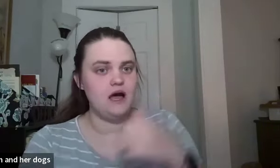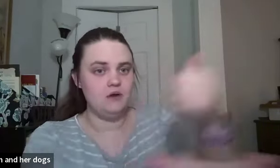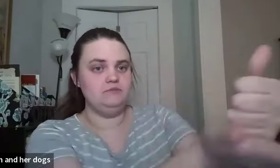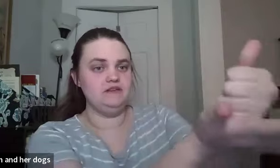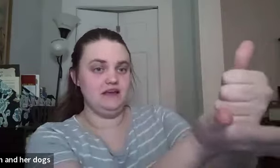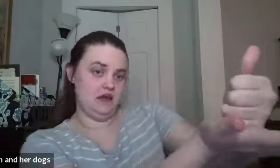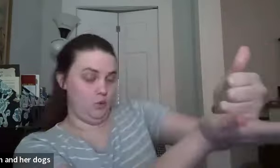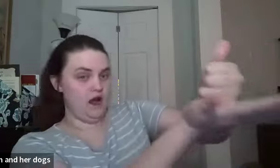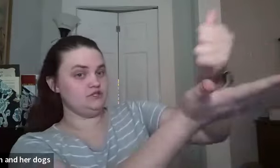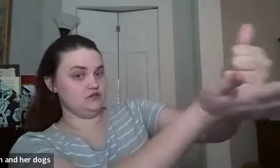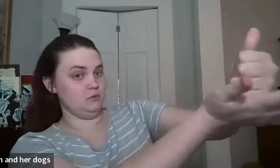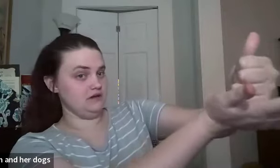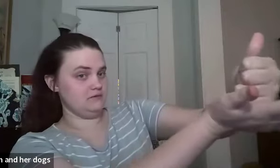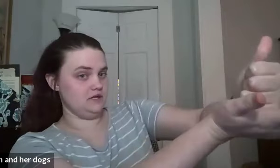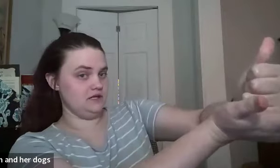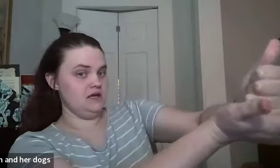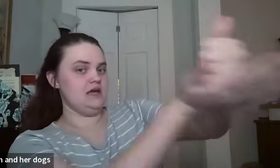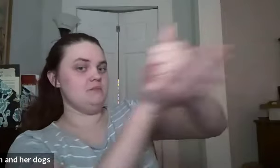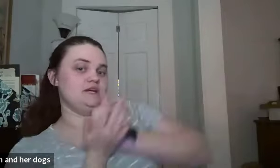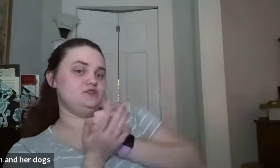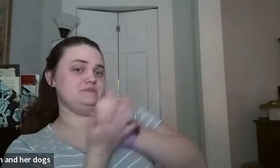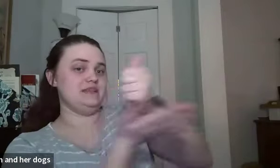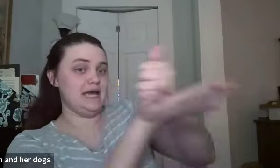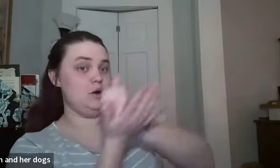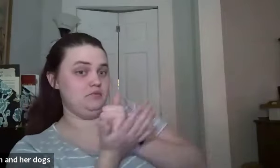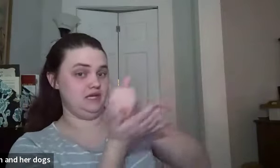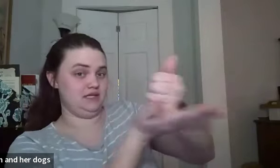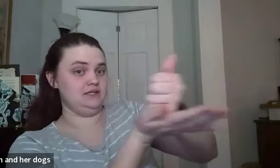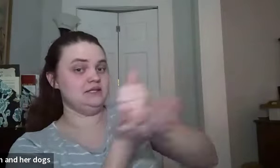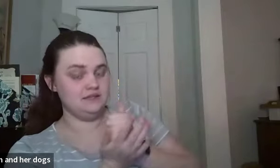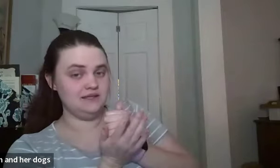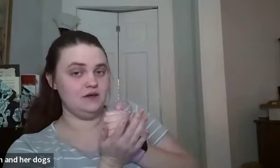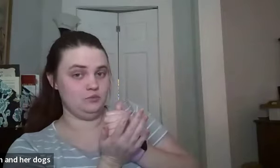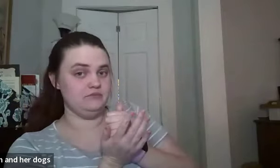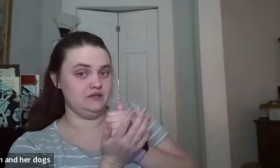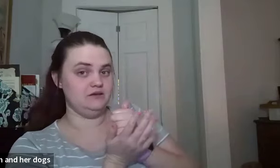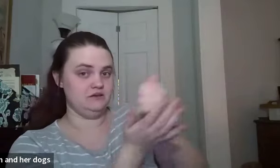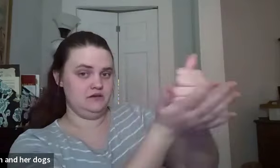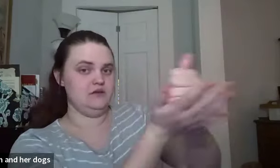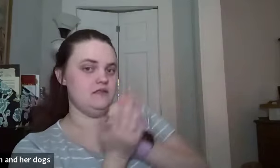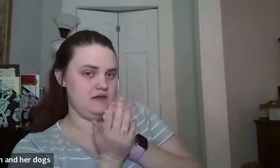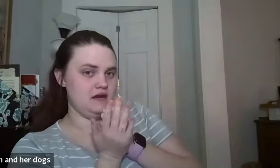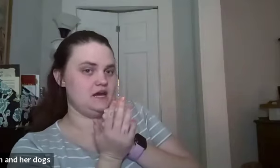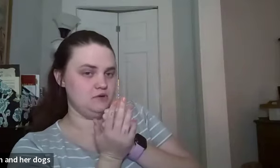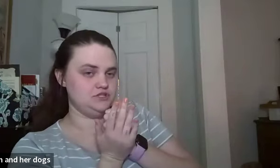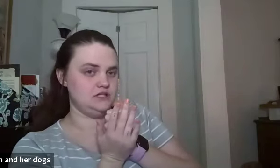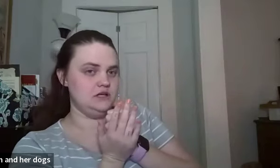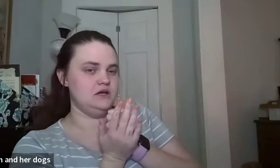I would be like, I would start away from me and bring it towards me, like, help me, that kind of motion.